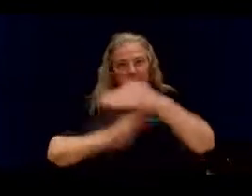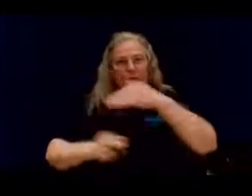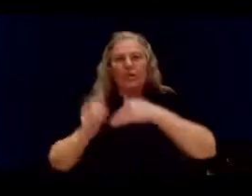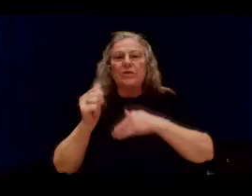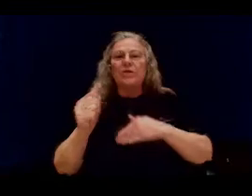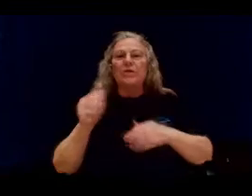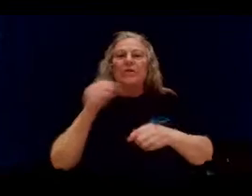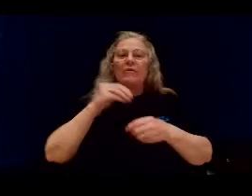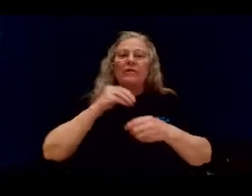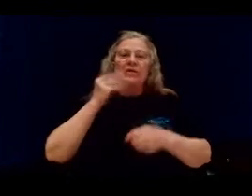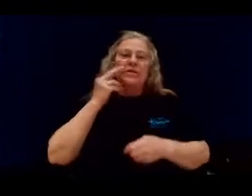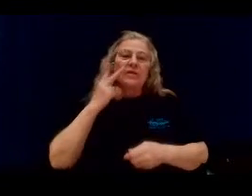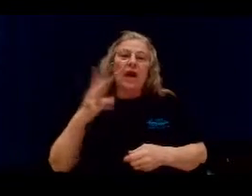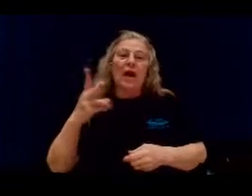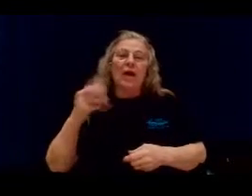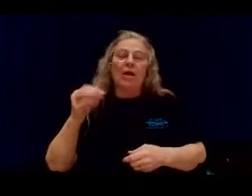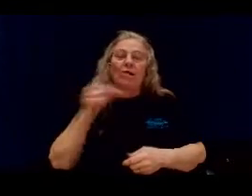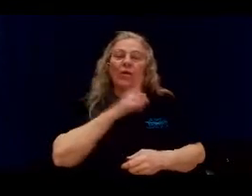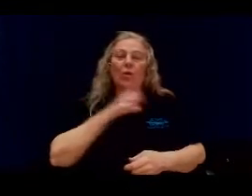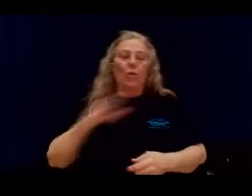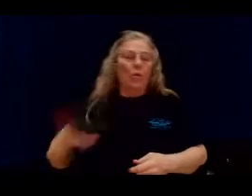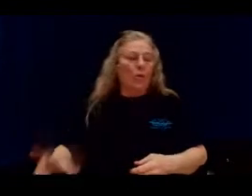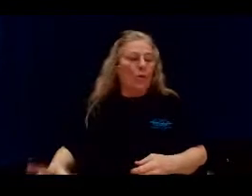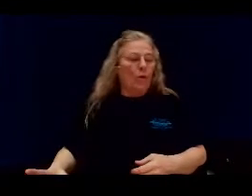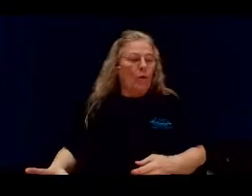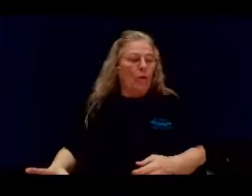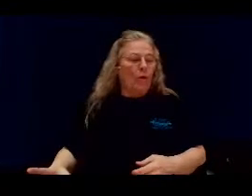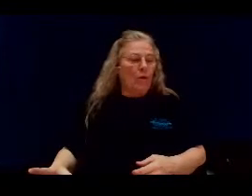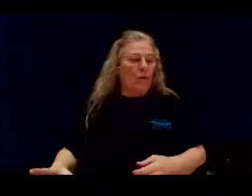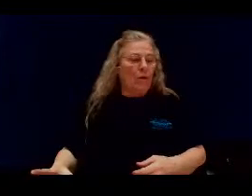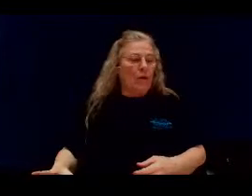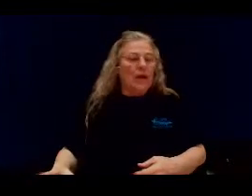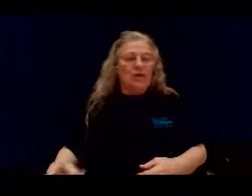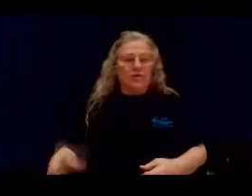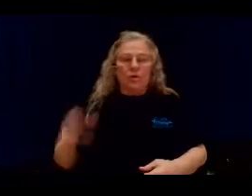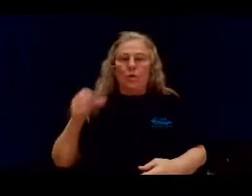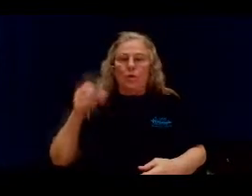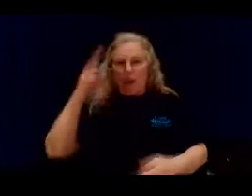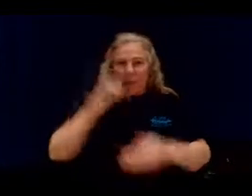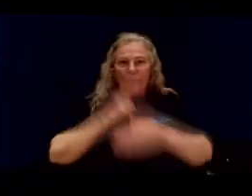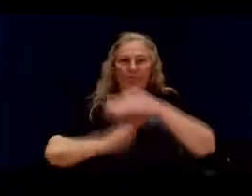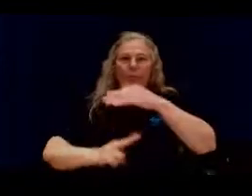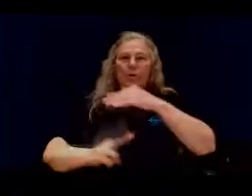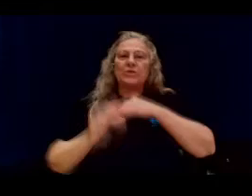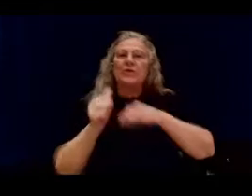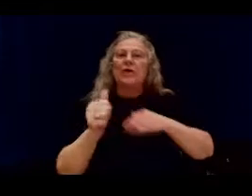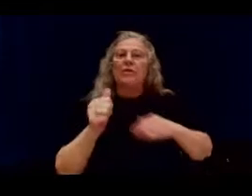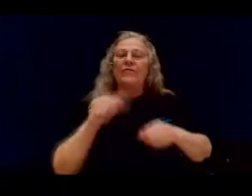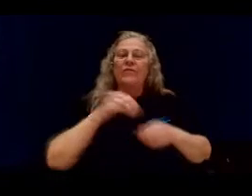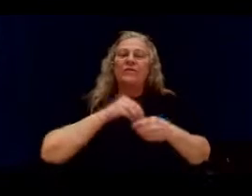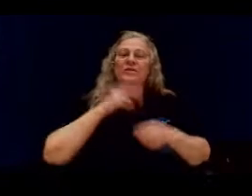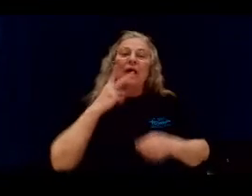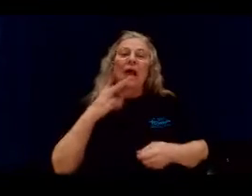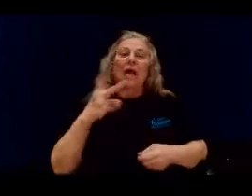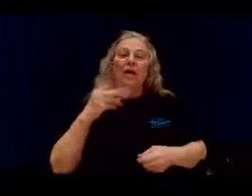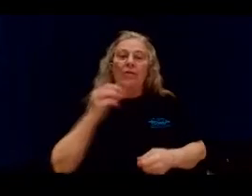humble yourself in the sight of the Lord. So humble yourself in the sight of